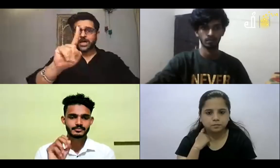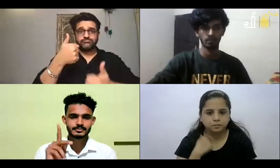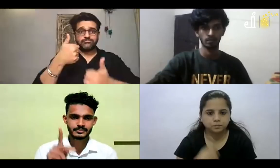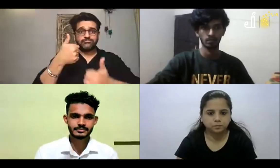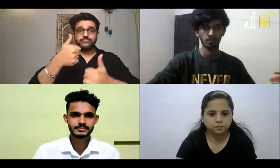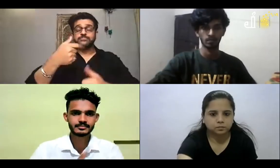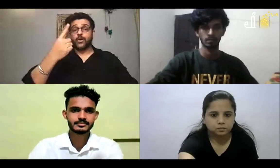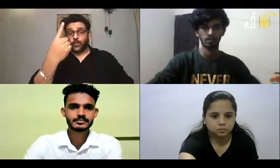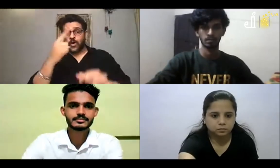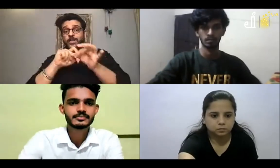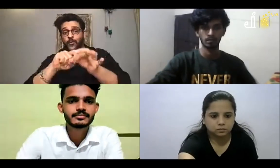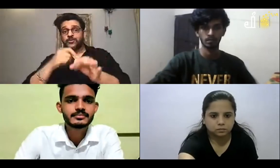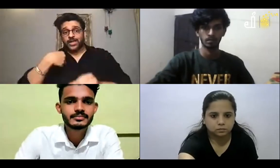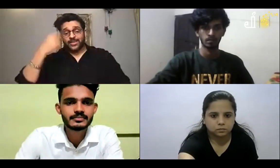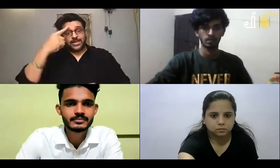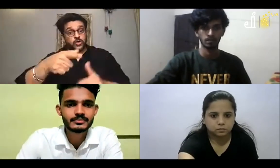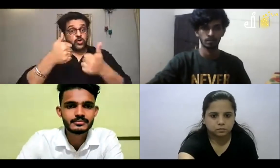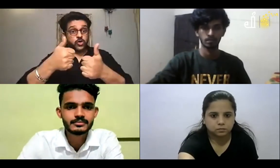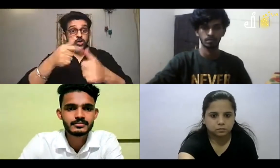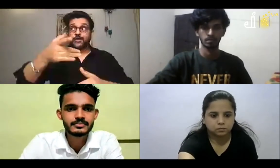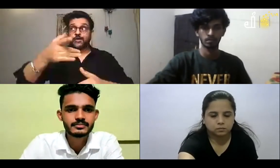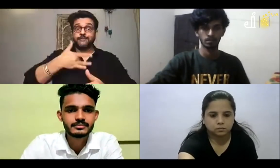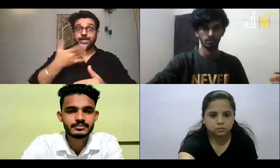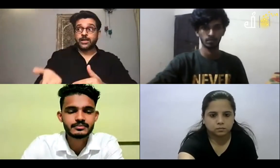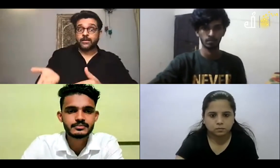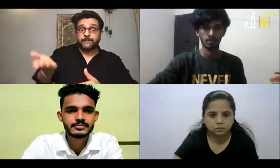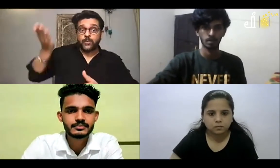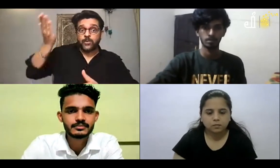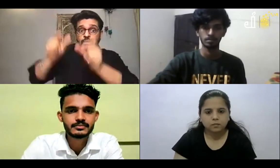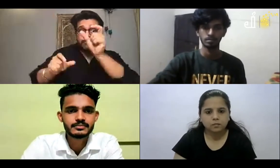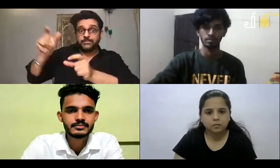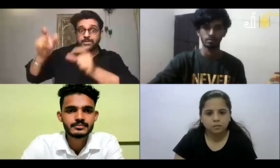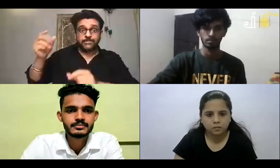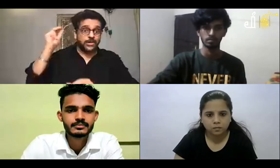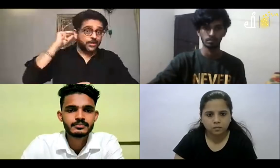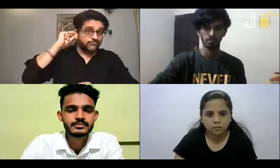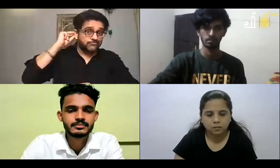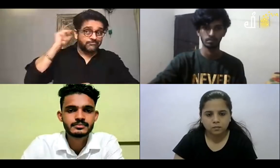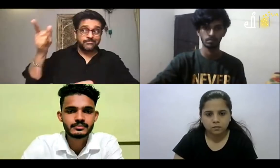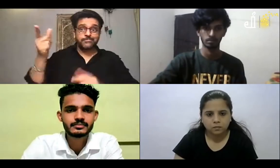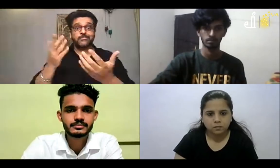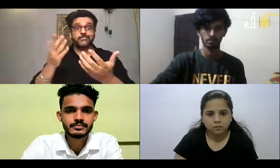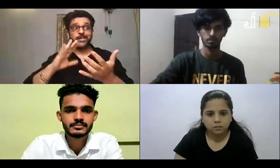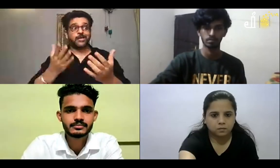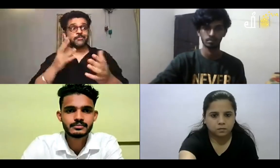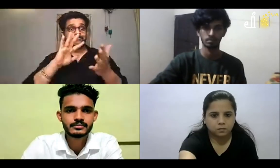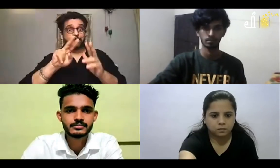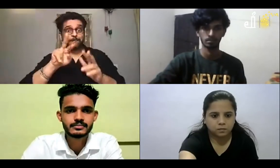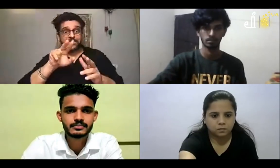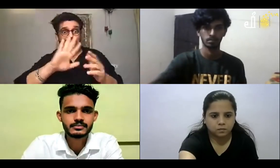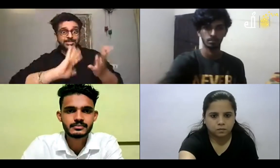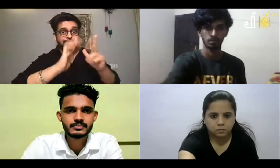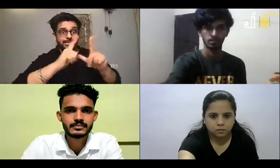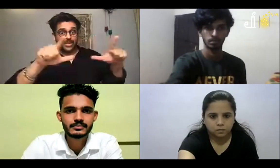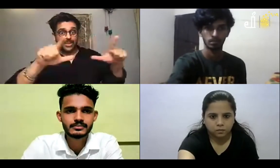questions. Great questions. One question I think is a good question, which I feel more and more people with cochlear